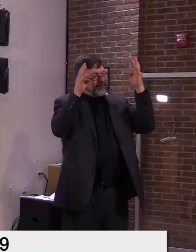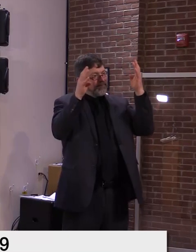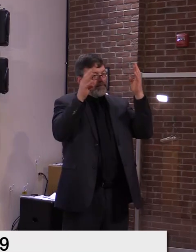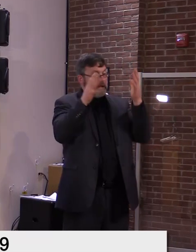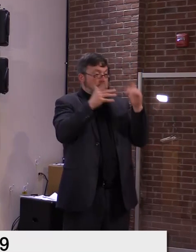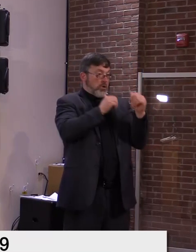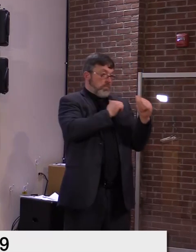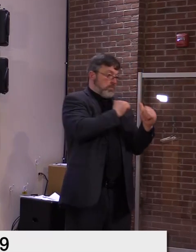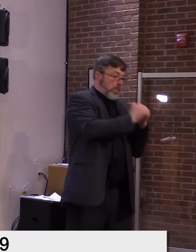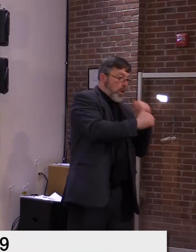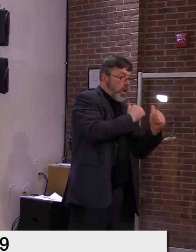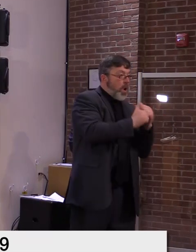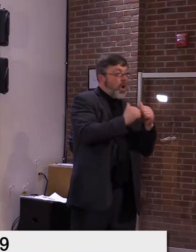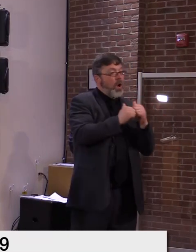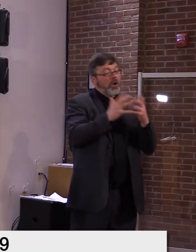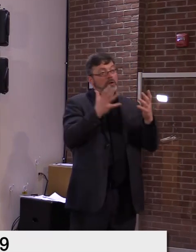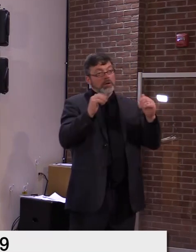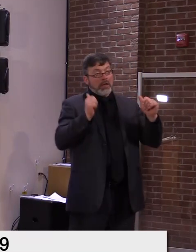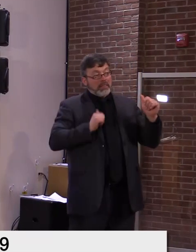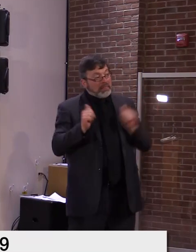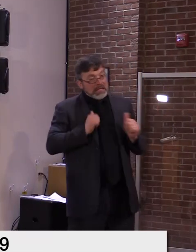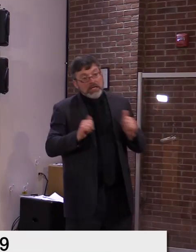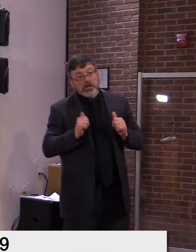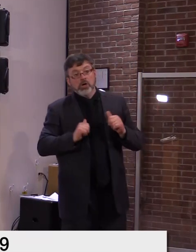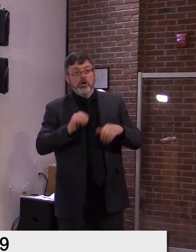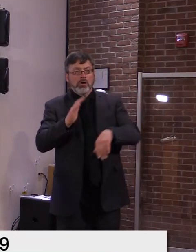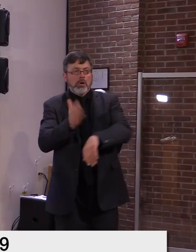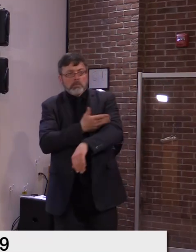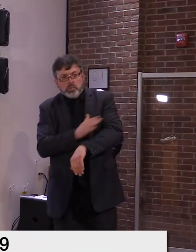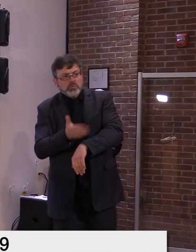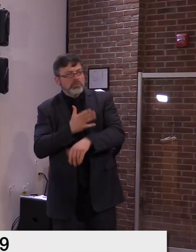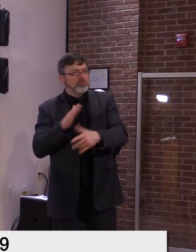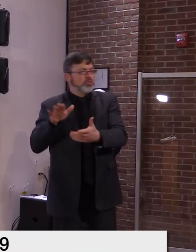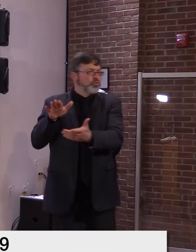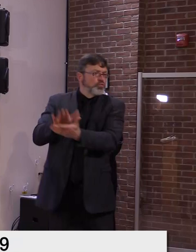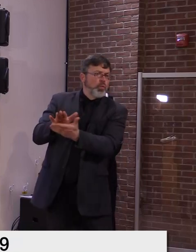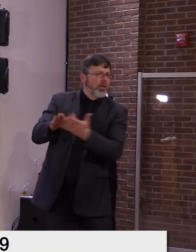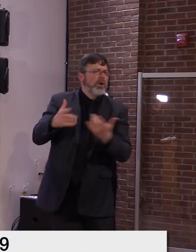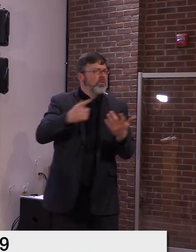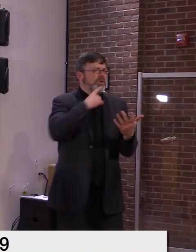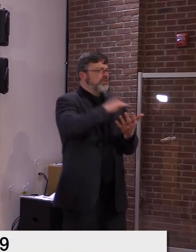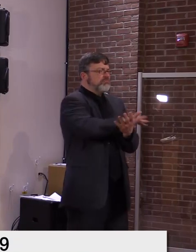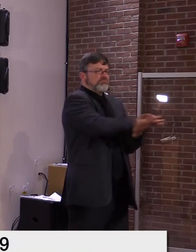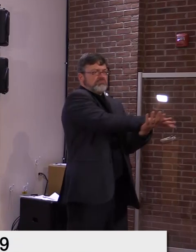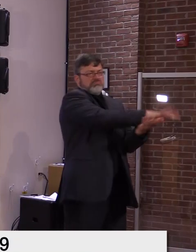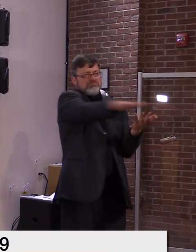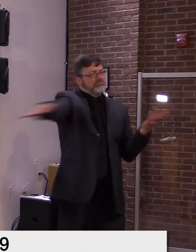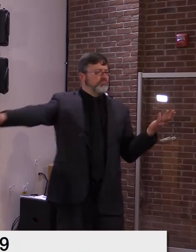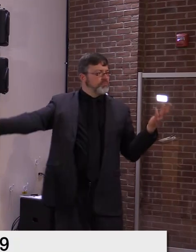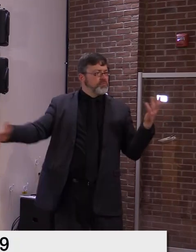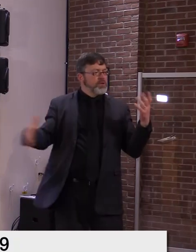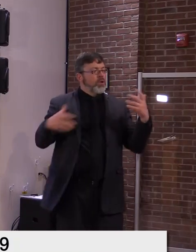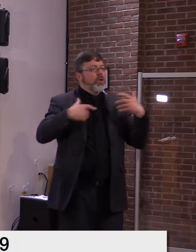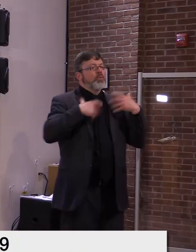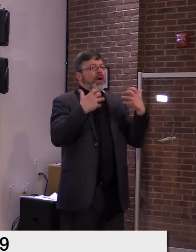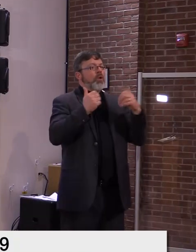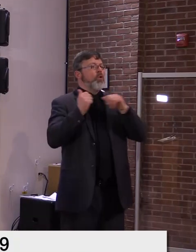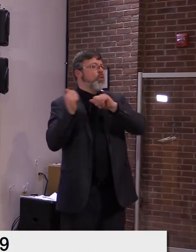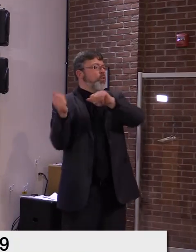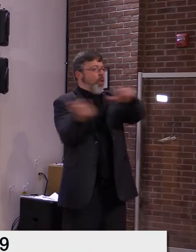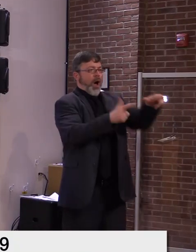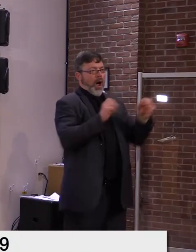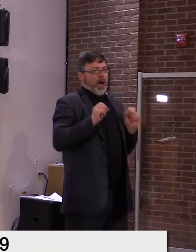or music or whatever it is, we want to be have that all in the mix.